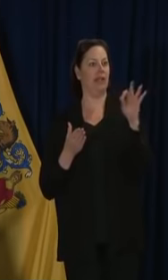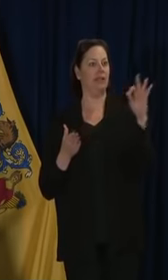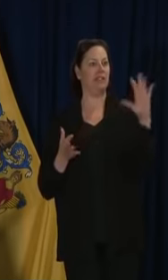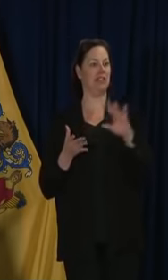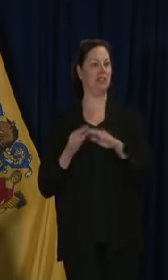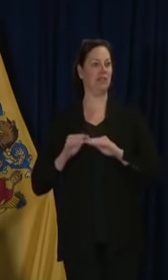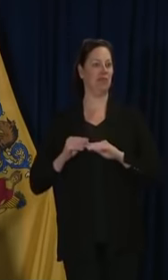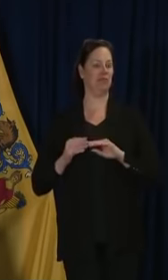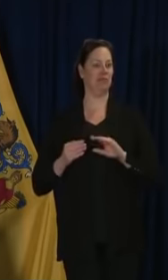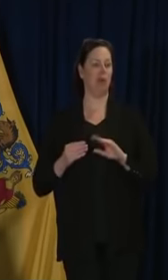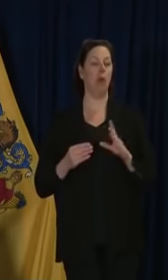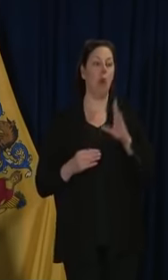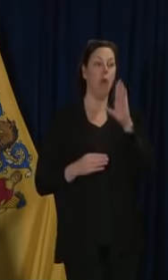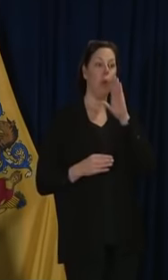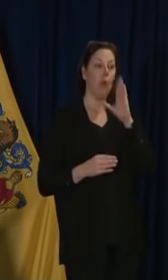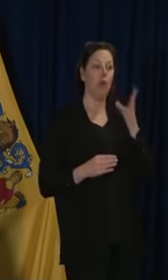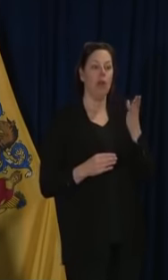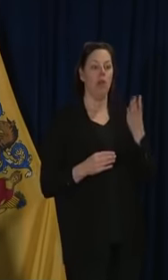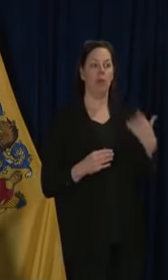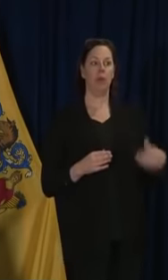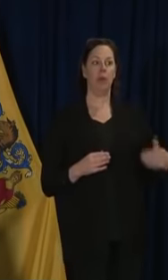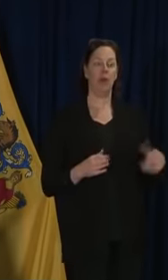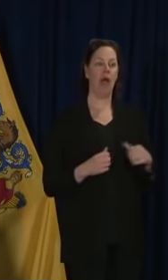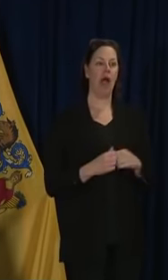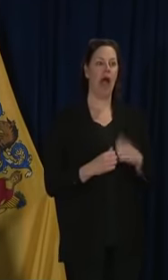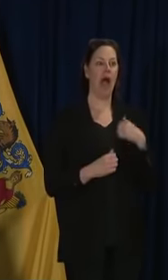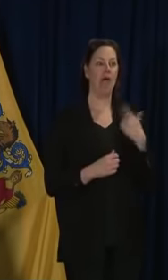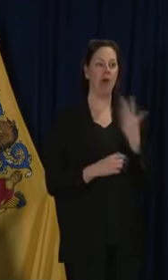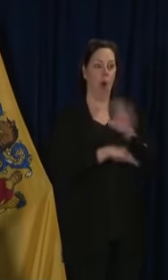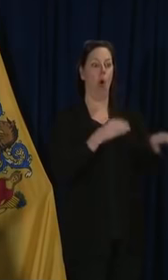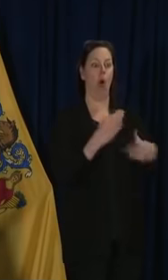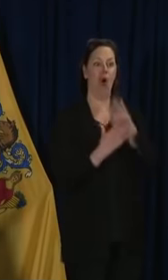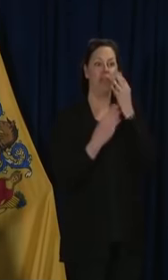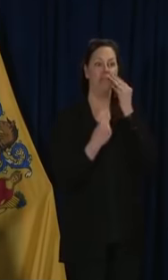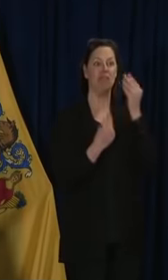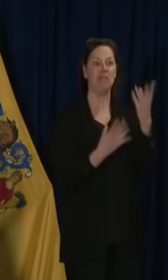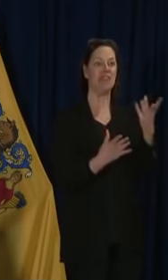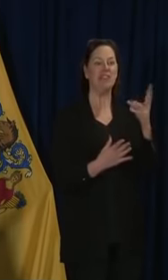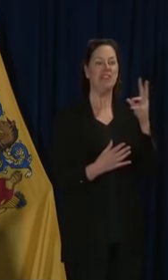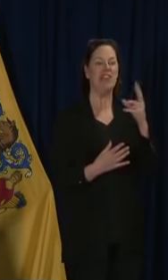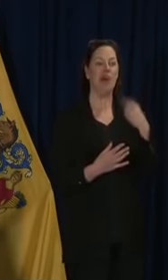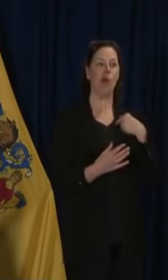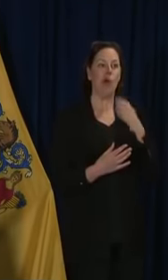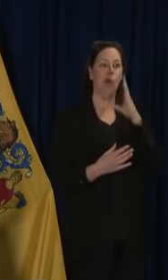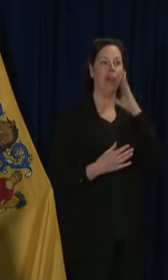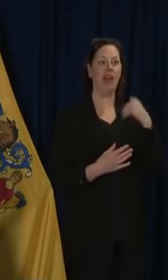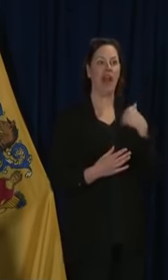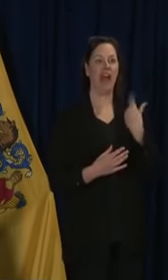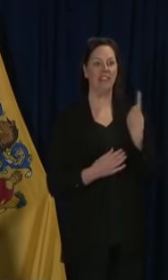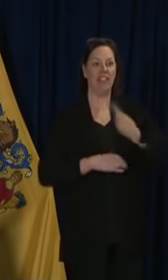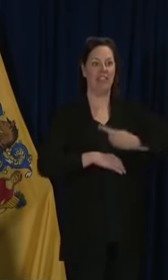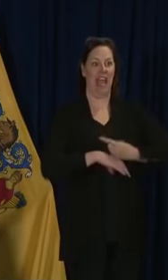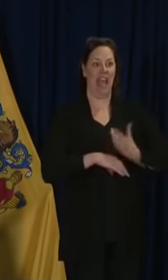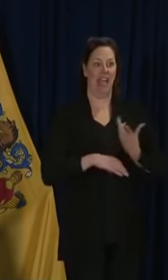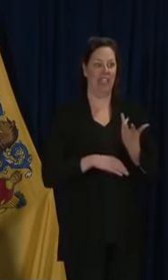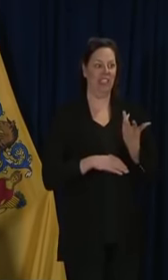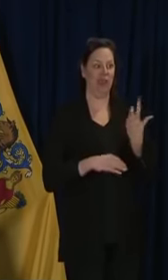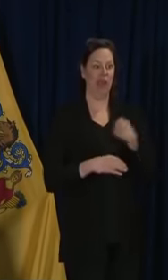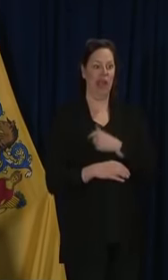we'll have any day where we have as many specific and particular steps that we're announcing today, including a big one, shutting our